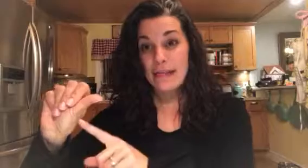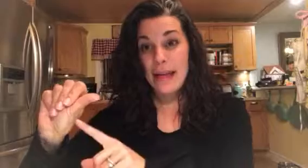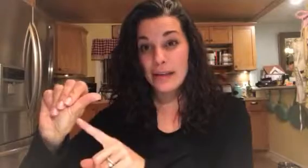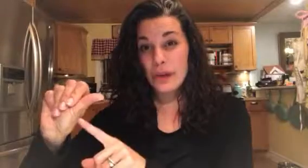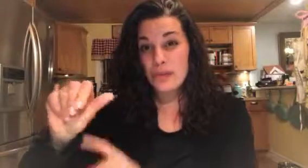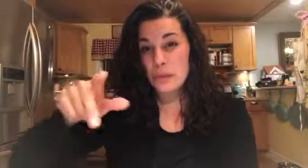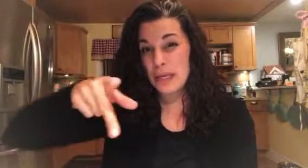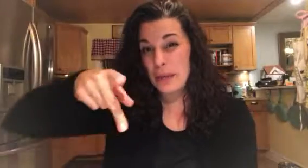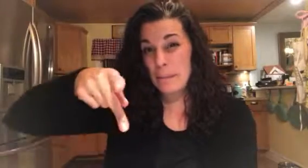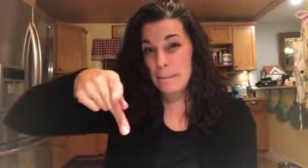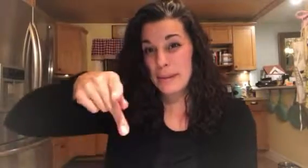That can also be,